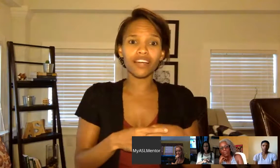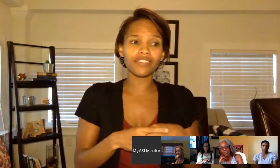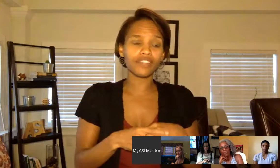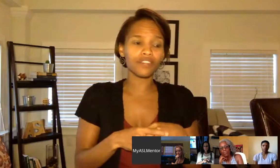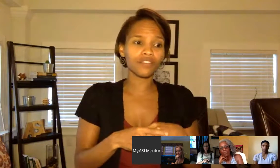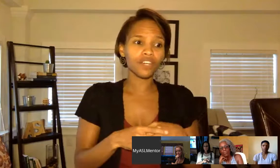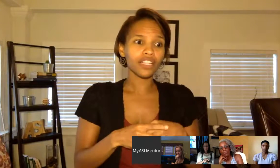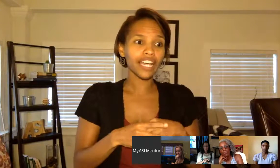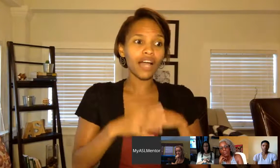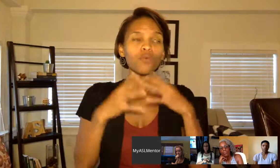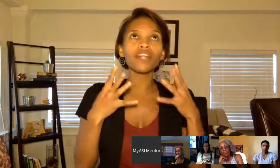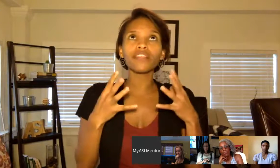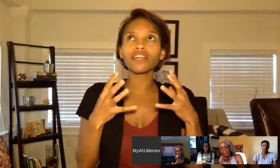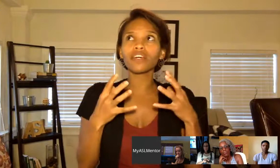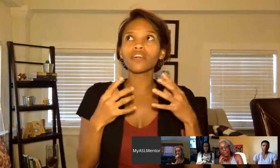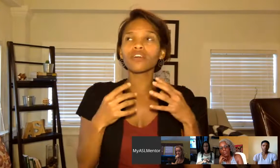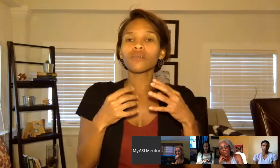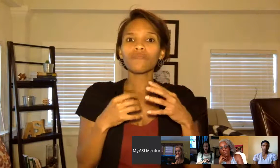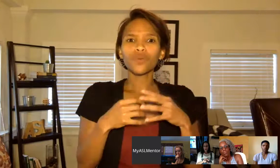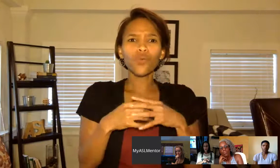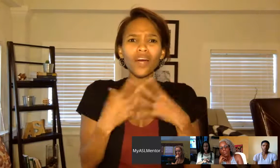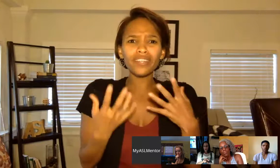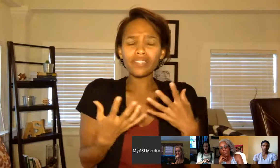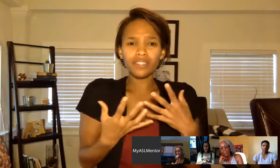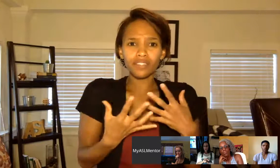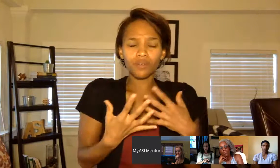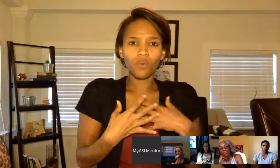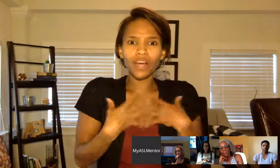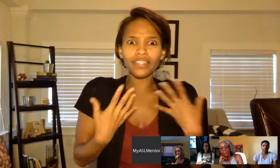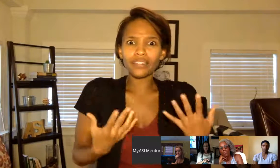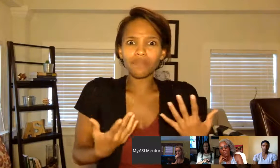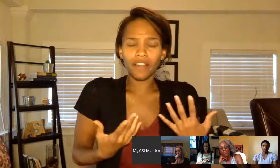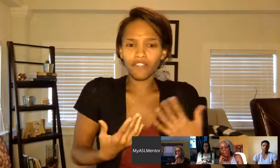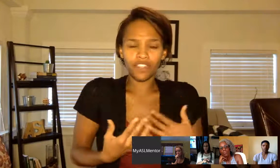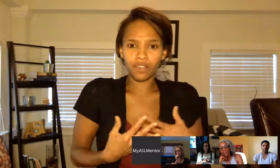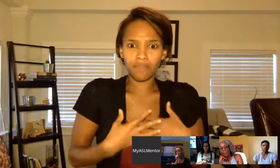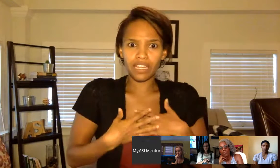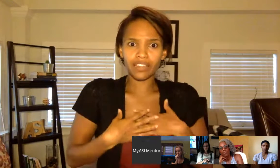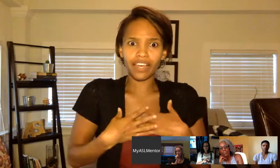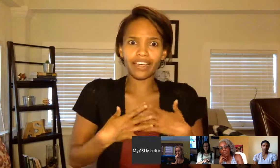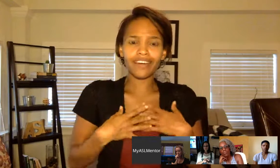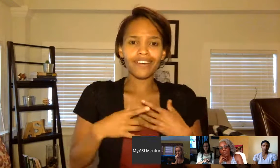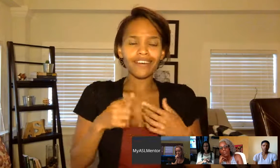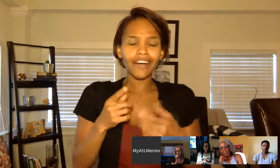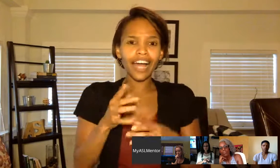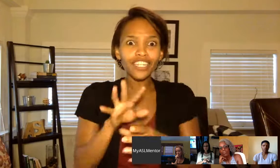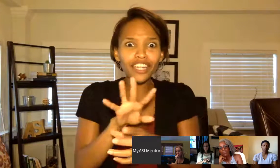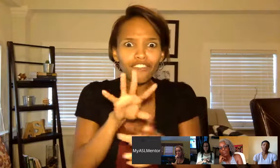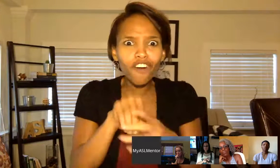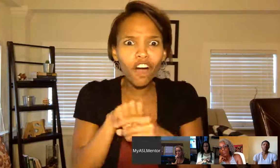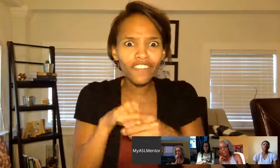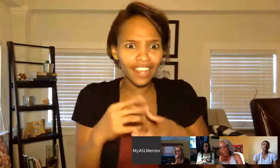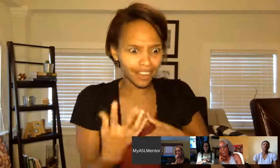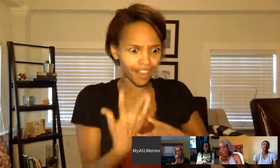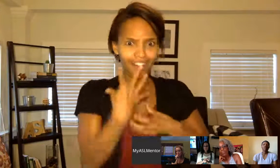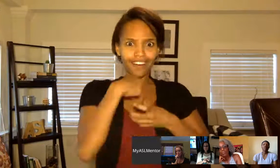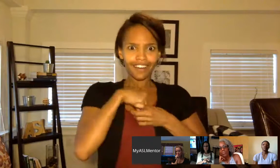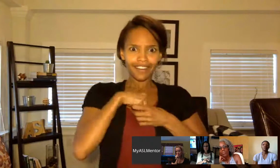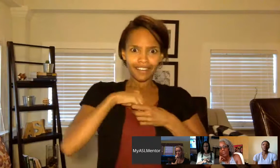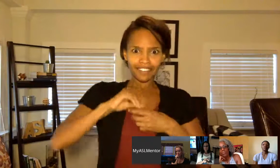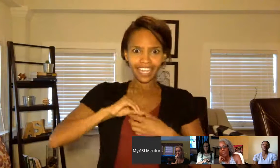the lines of, like, I want to think, what is benefiting me? Like, I get involved, and